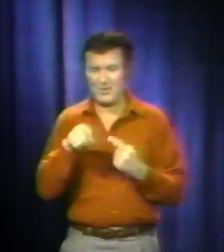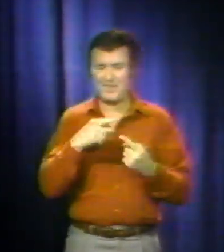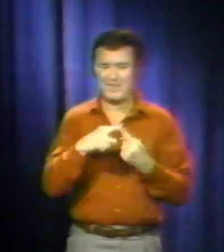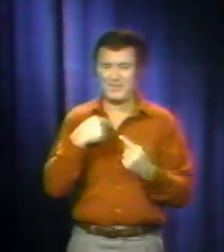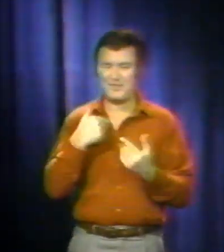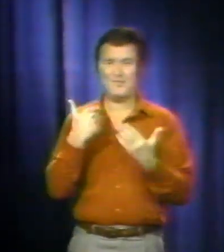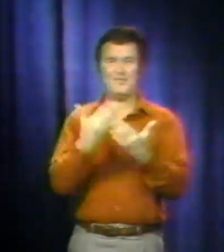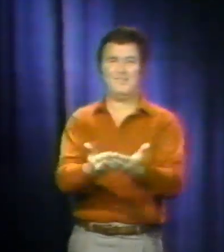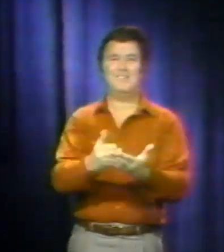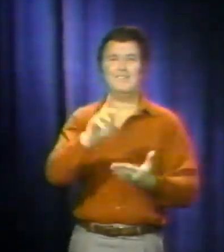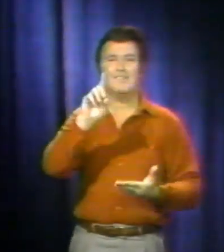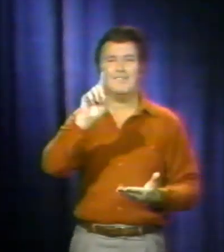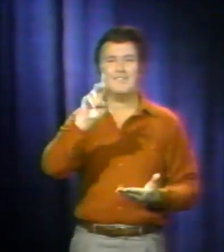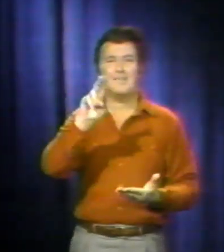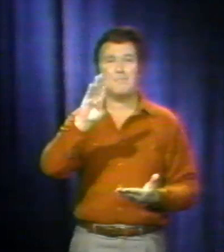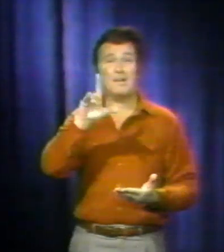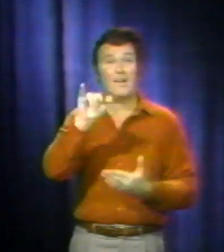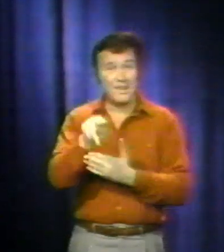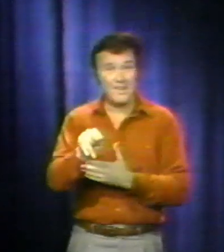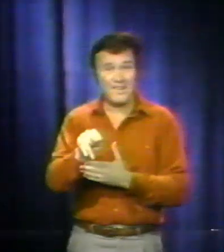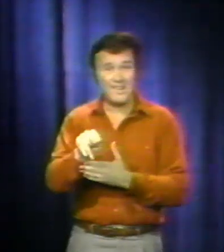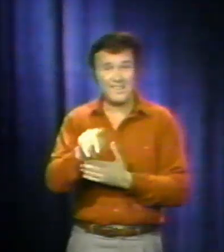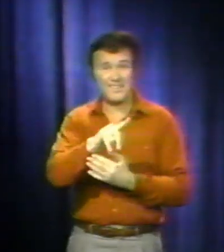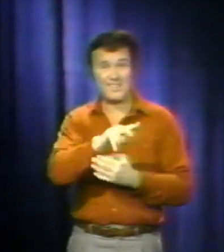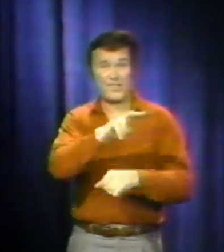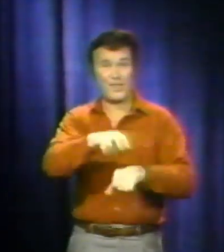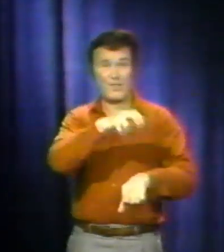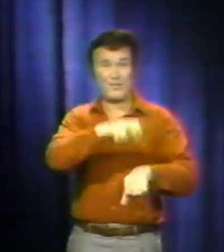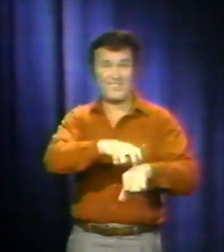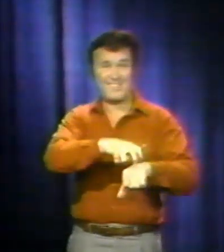I remember when I arrived in Dublin, Ireland,